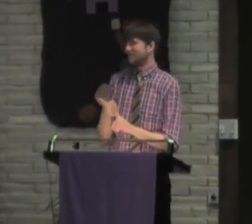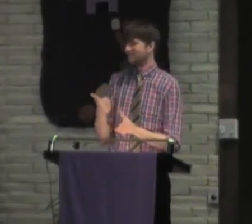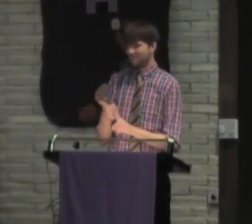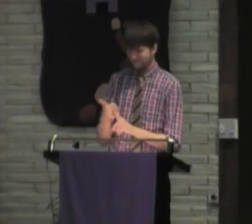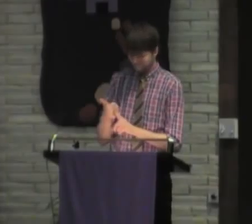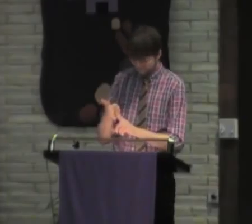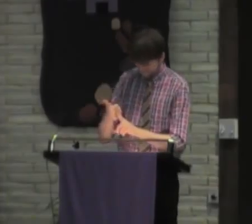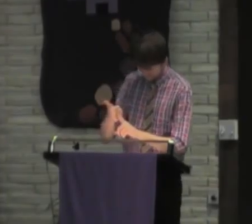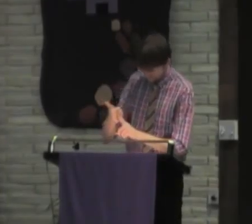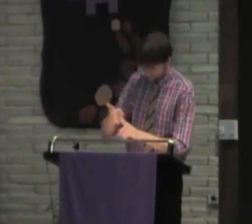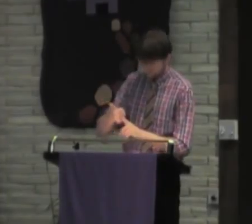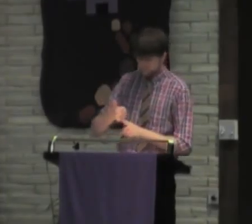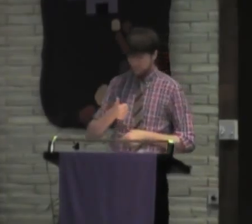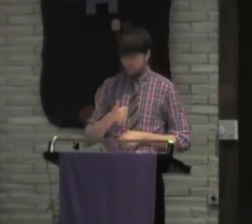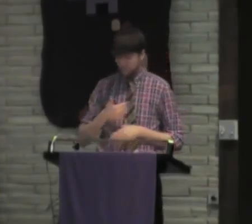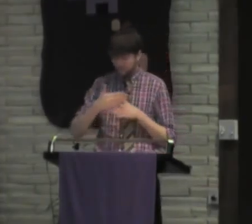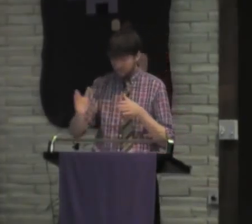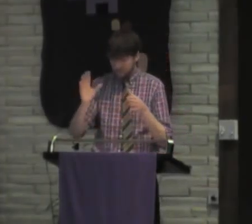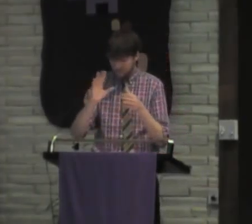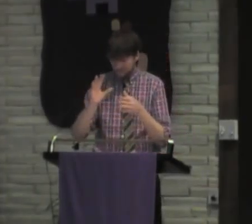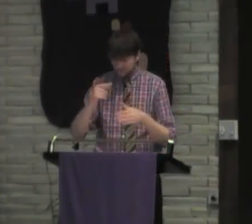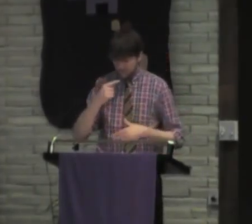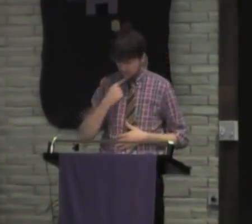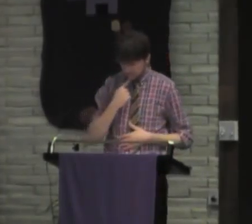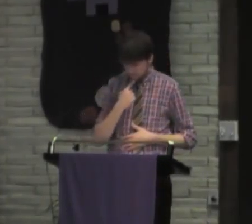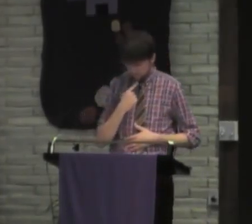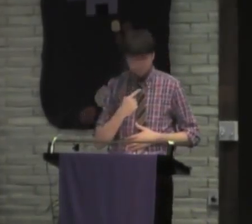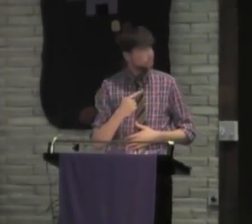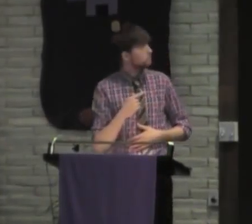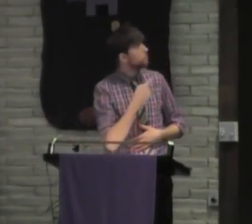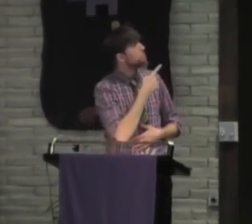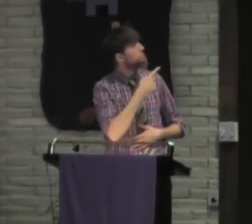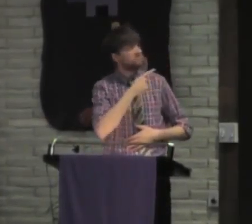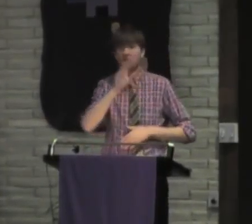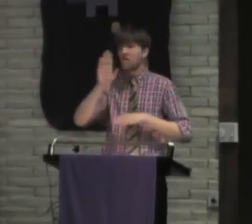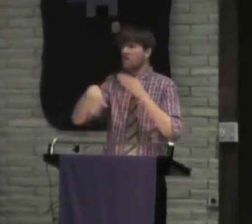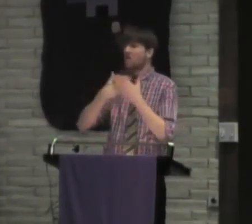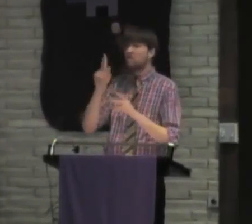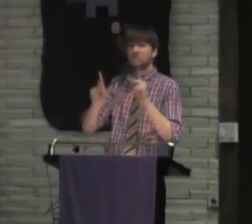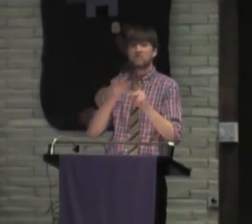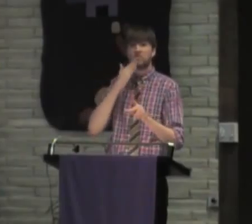he realizes he can't do it himself. And he says